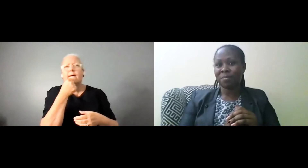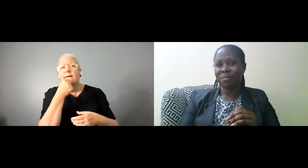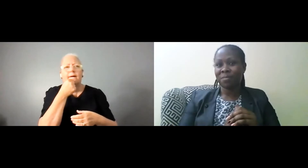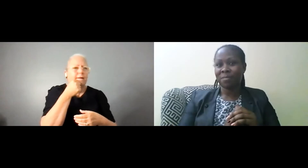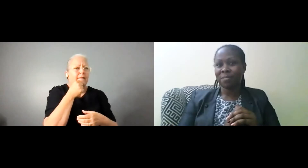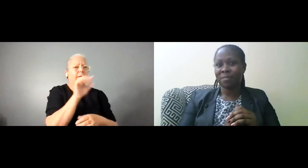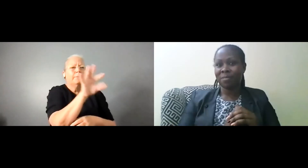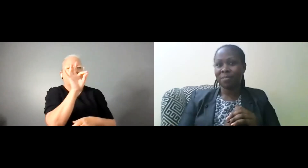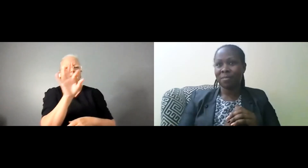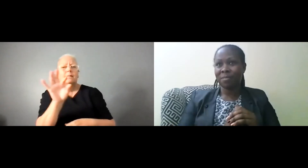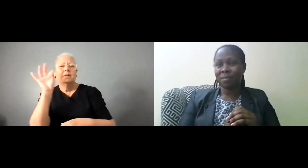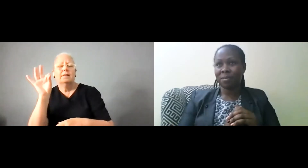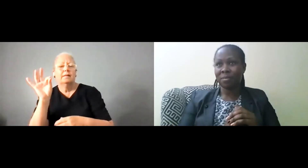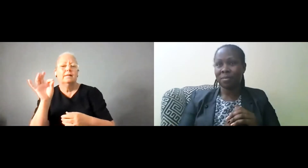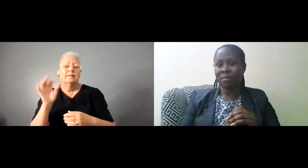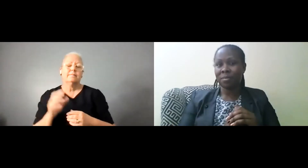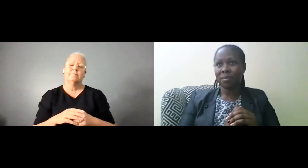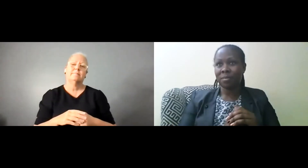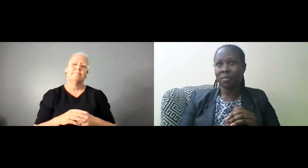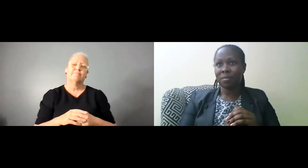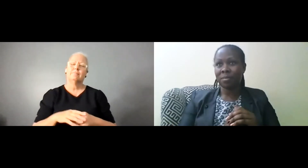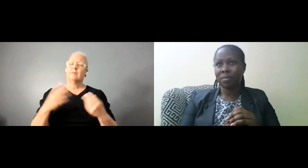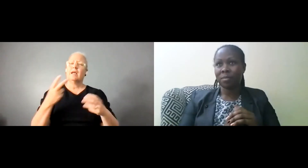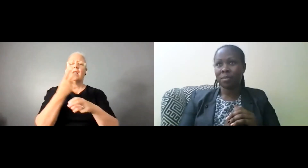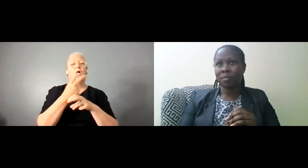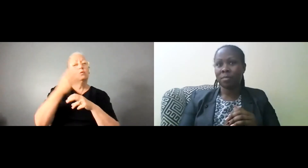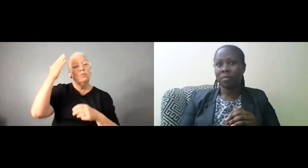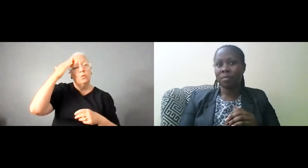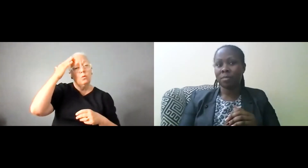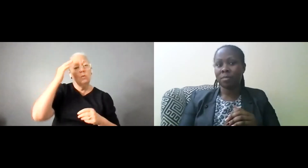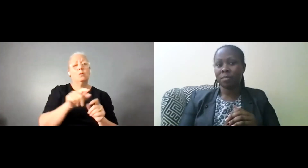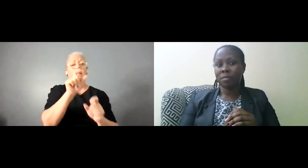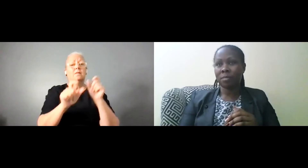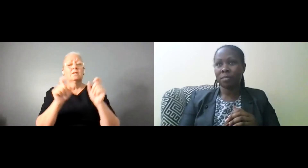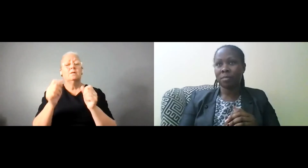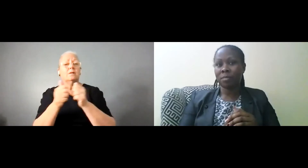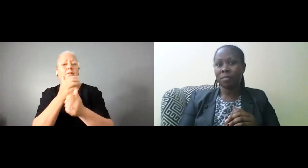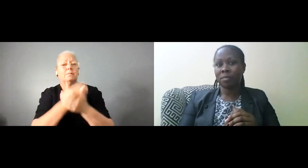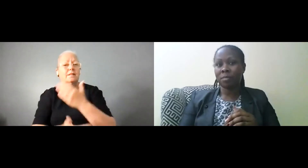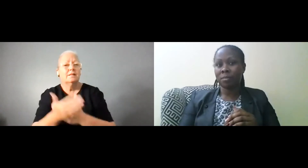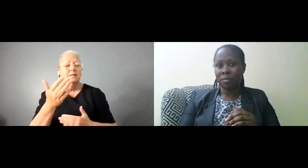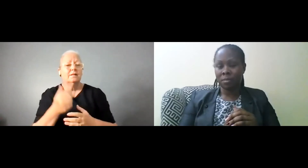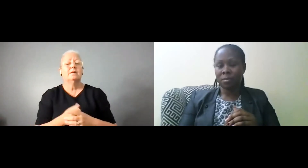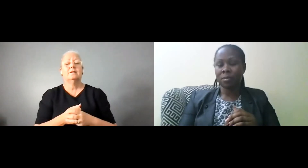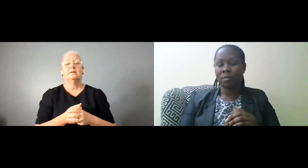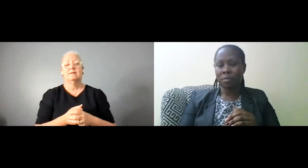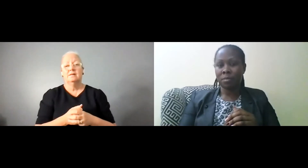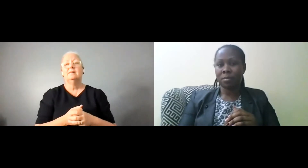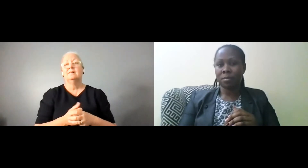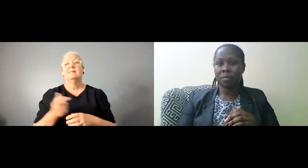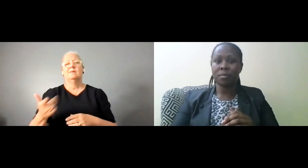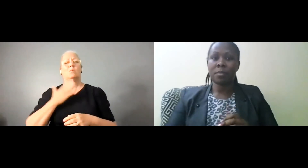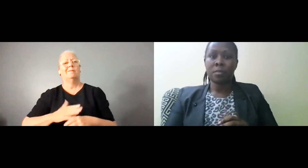it's difficult to say people with disability or to address their problems due to the